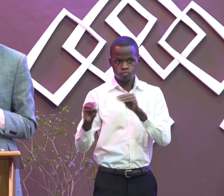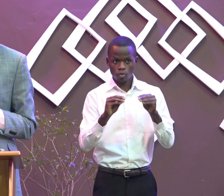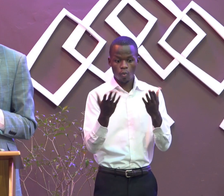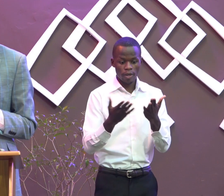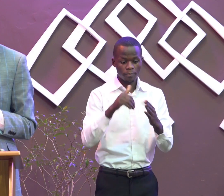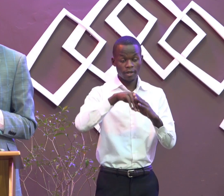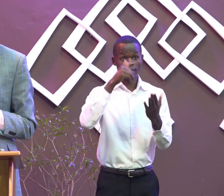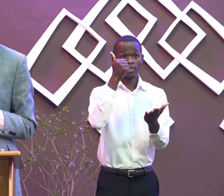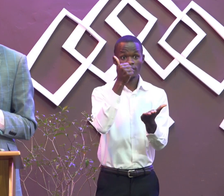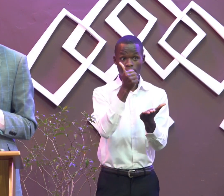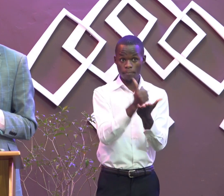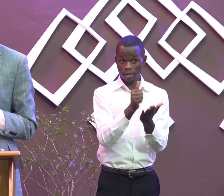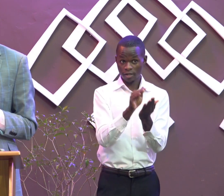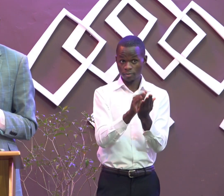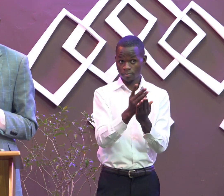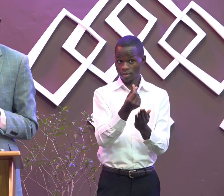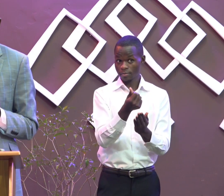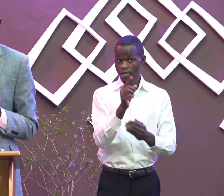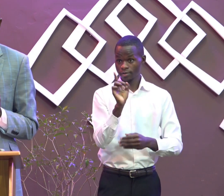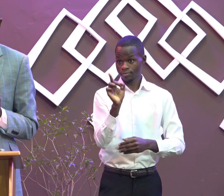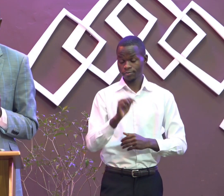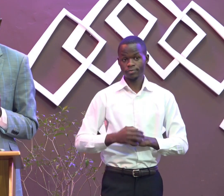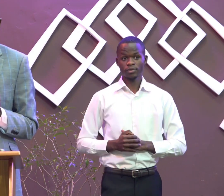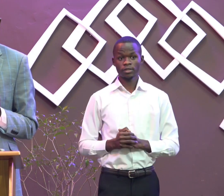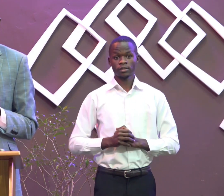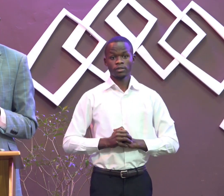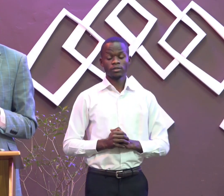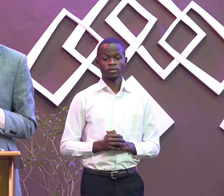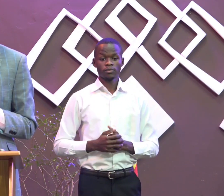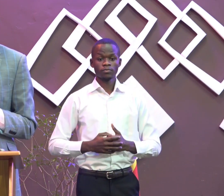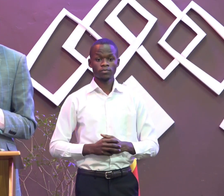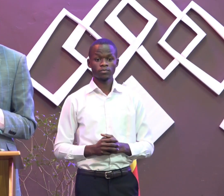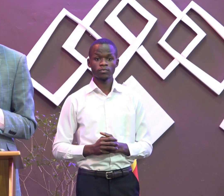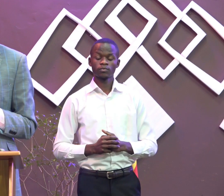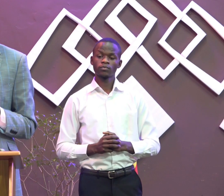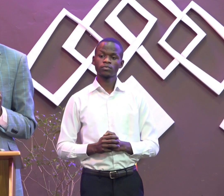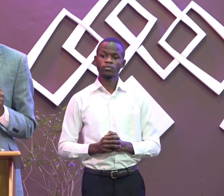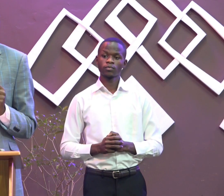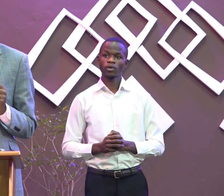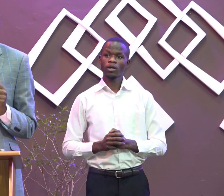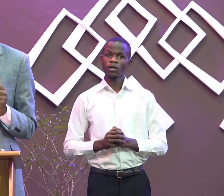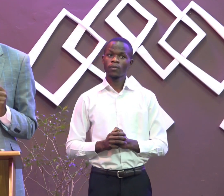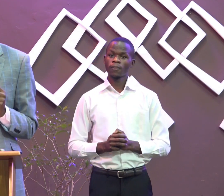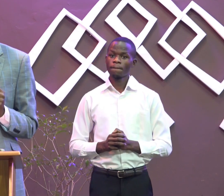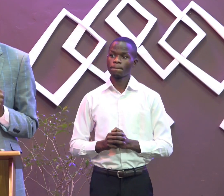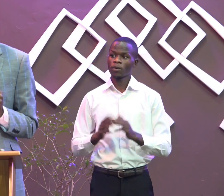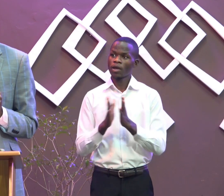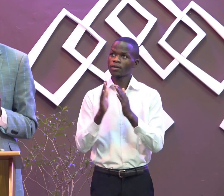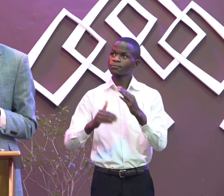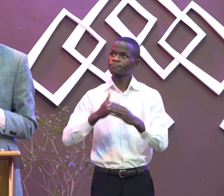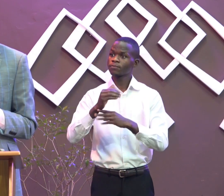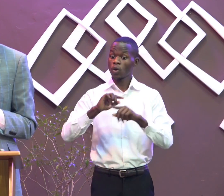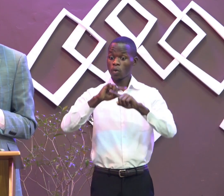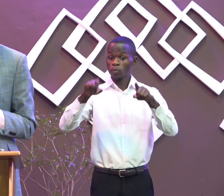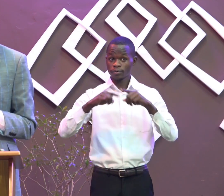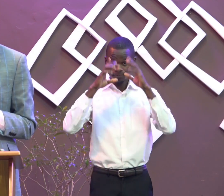1,000 and such things, whatever little that would remain would give to Elder Semuju and tell him take it to the bank. Era twasalawo nga